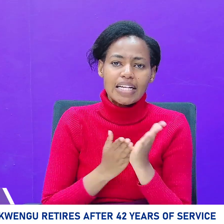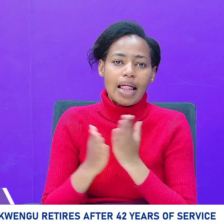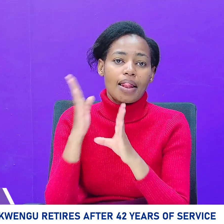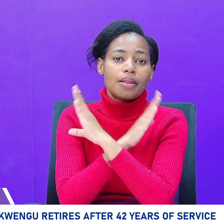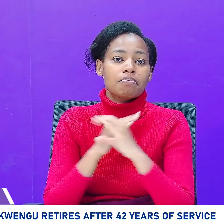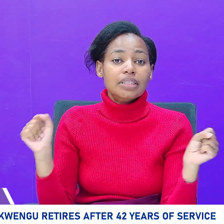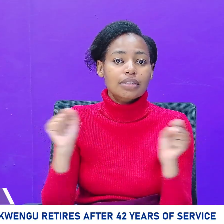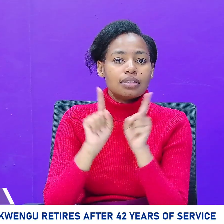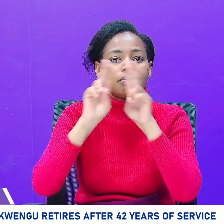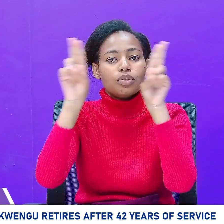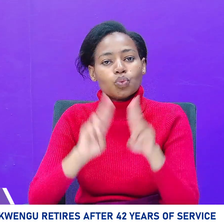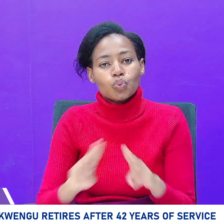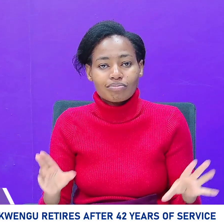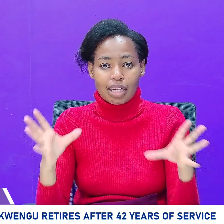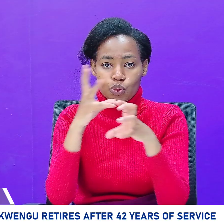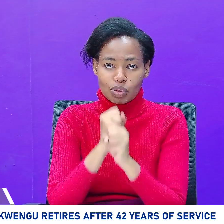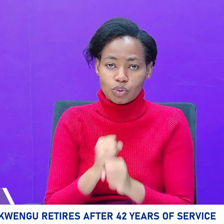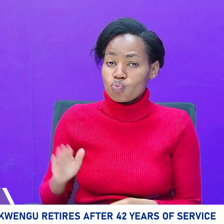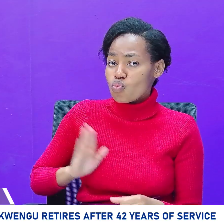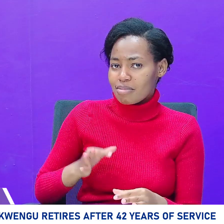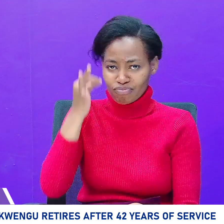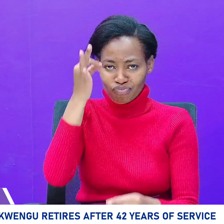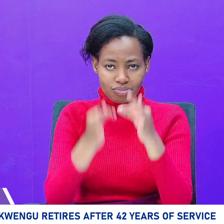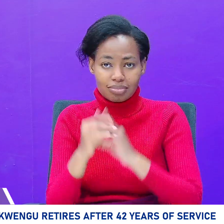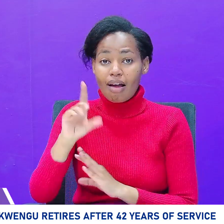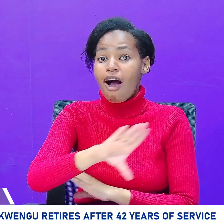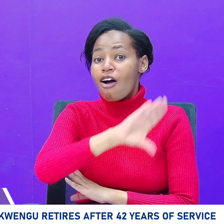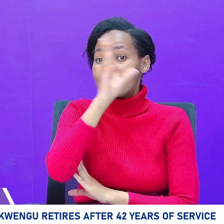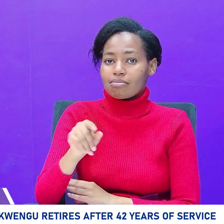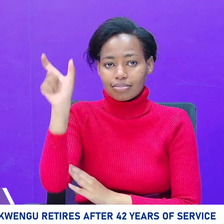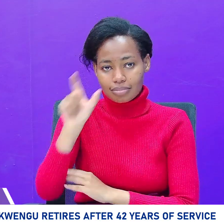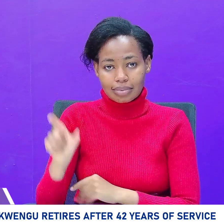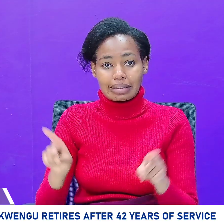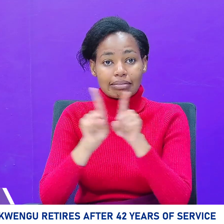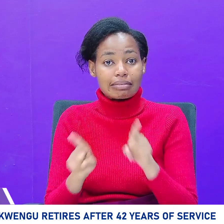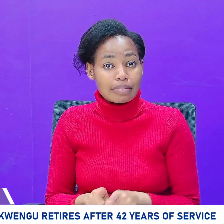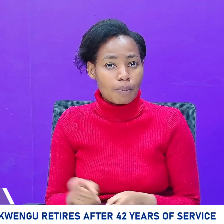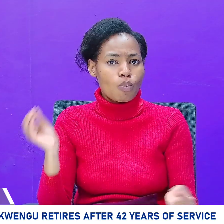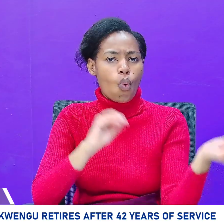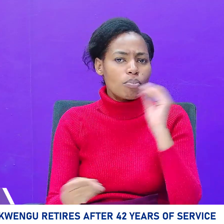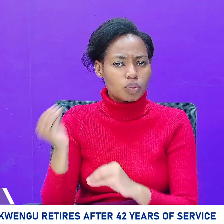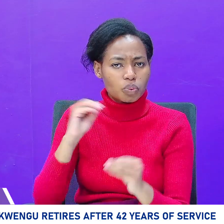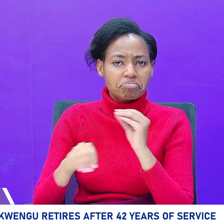Beyond the bench, she served as president of International Association of Women Judges for African Region